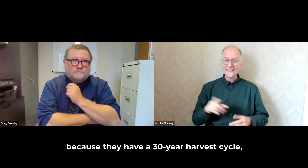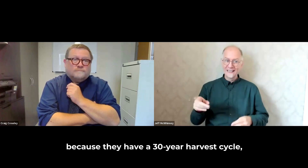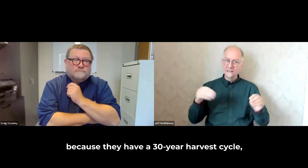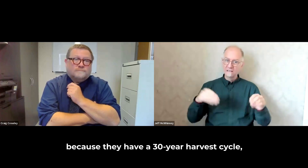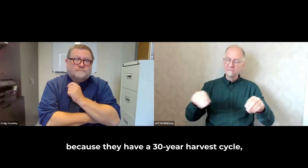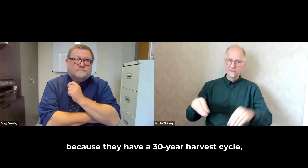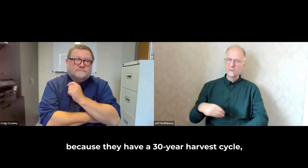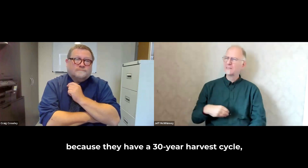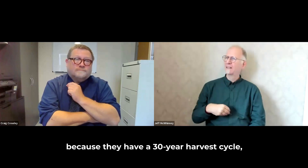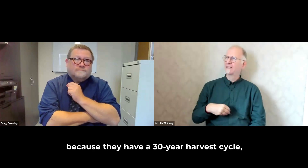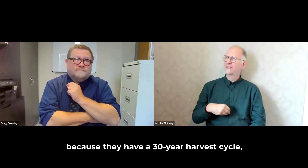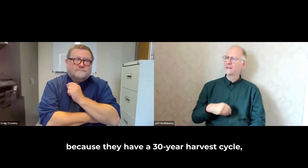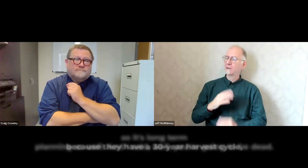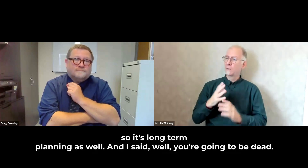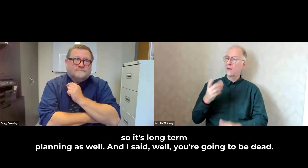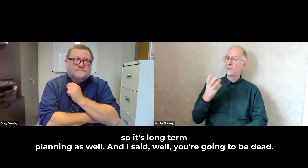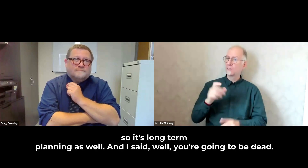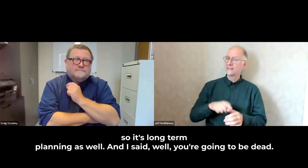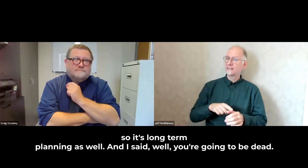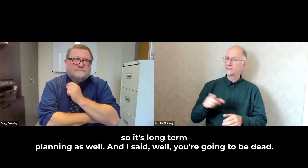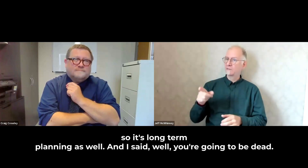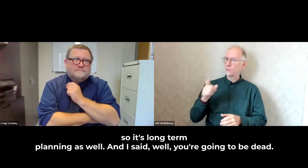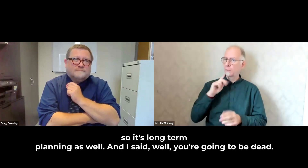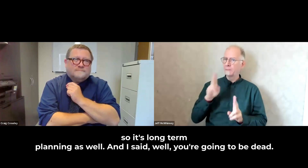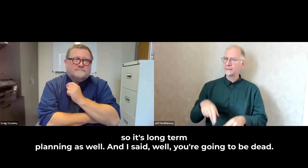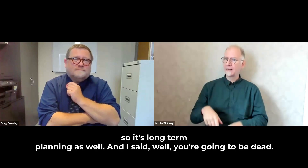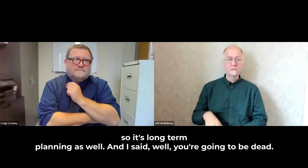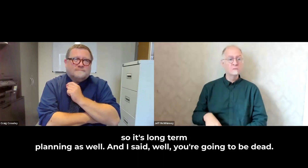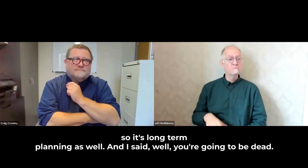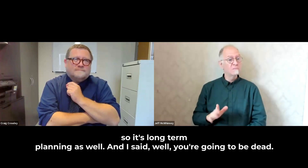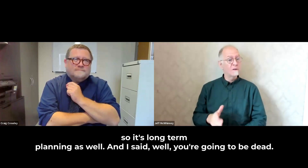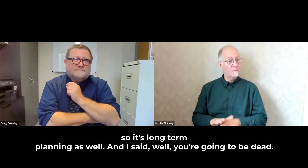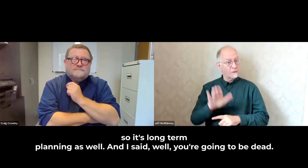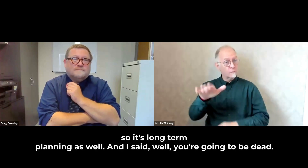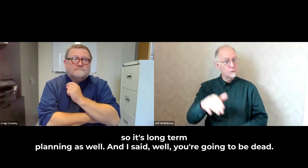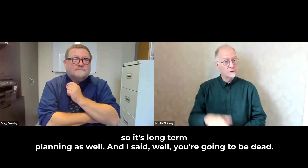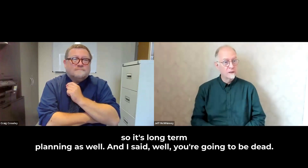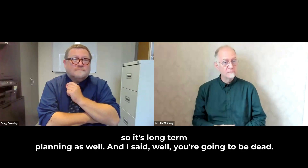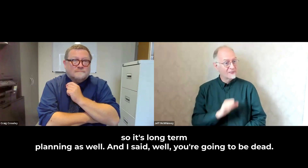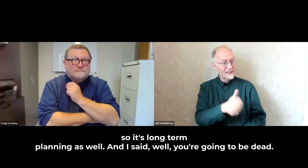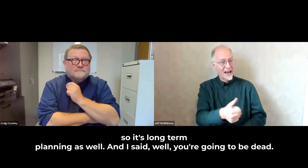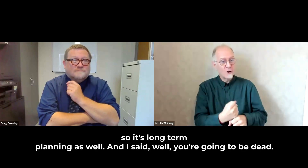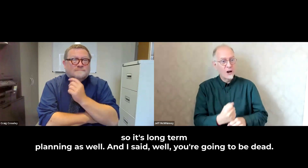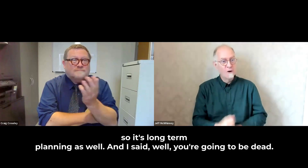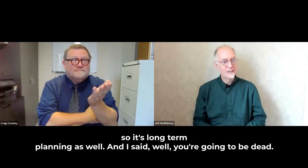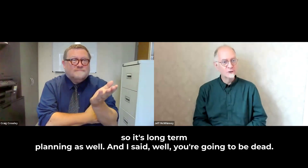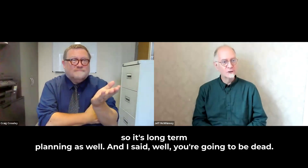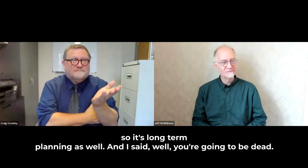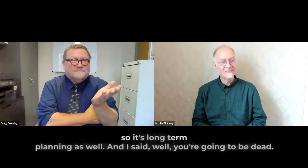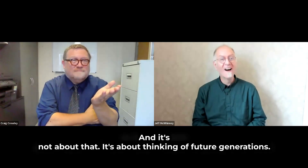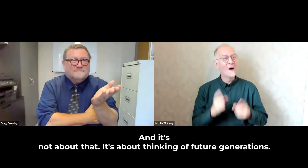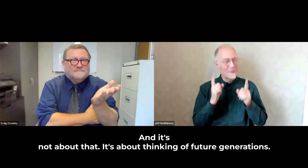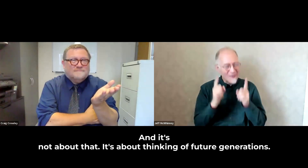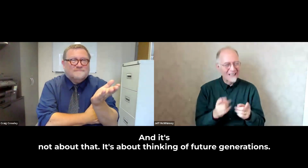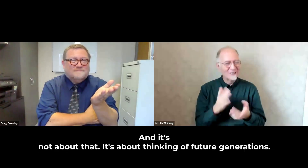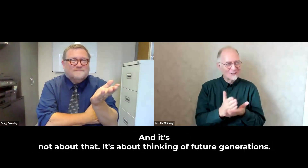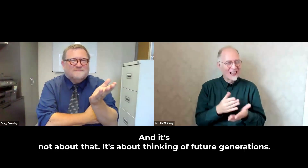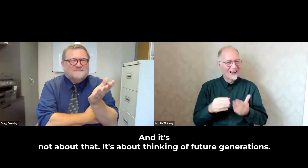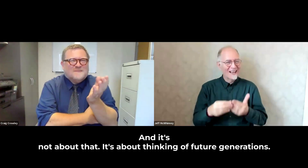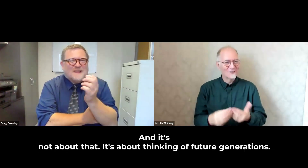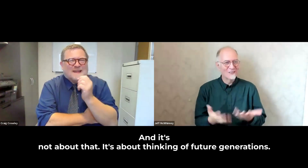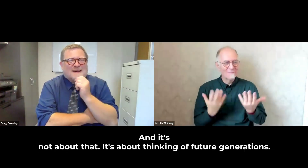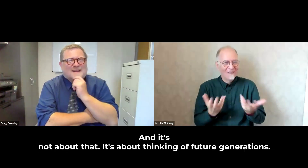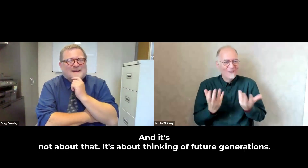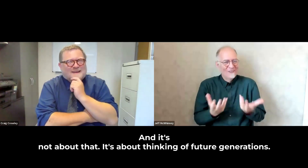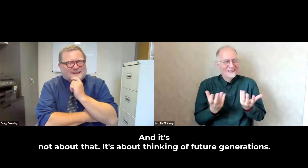Because they have a 30-year harvest cycle. So it's long-term planning as well. You know, and I said, well, you're going to be dead. And it's not about that. It's